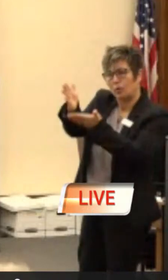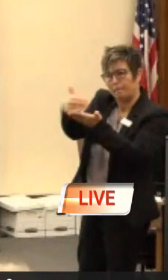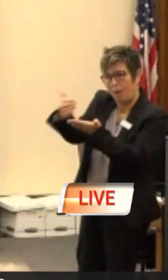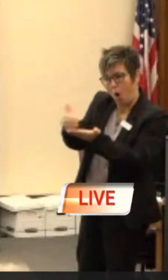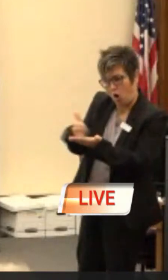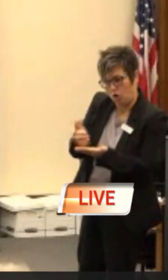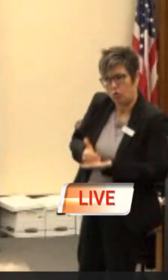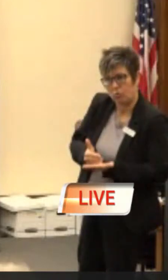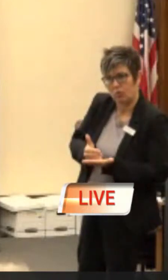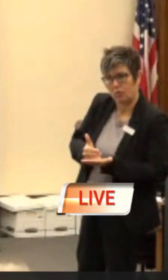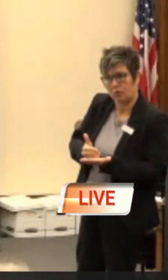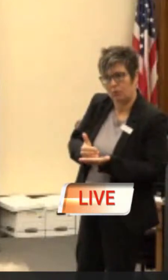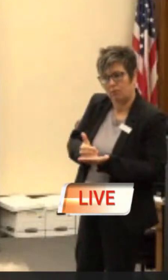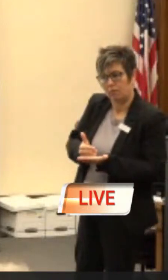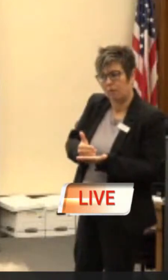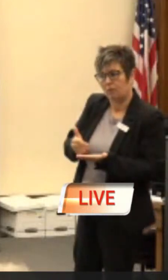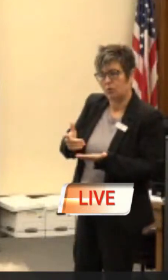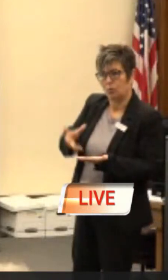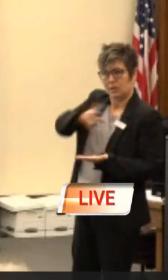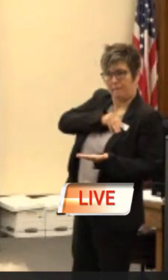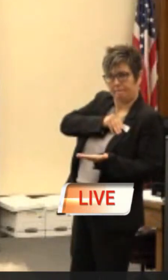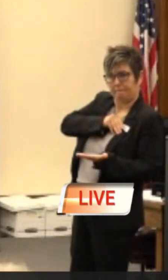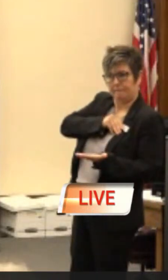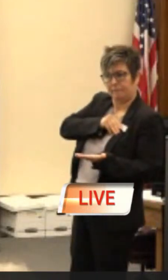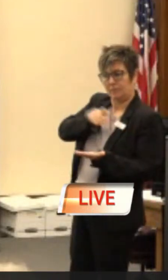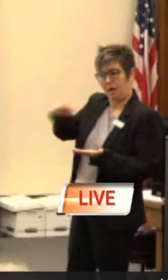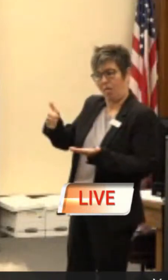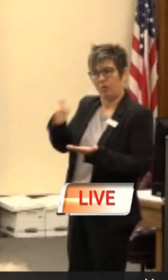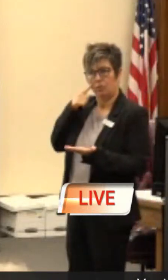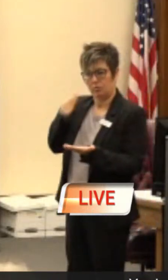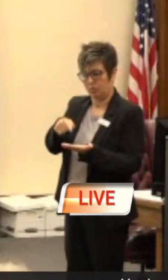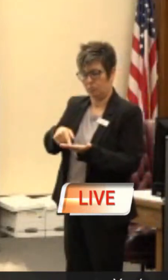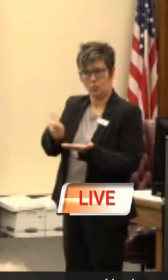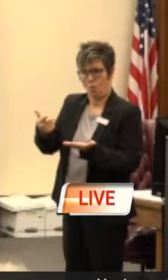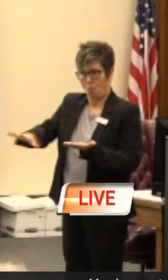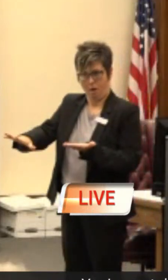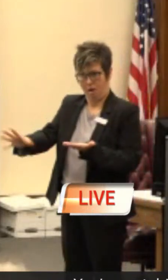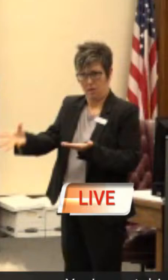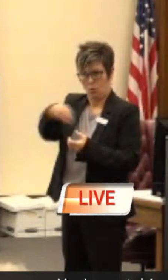it's okay, some of you have concerns about. Just make sure you make it clear